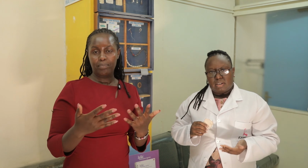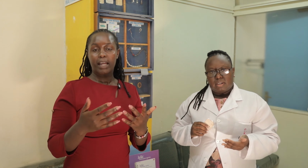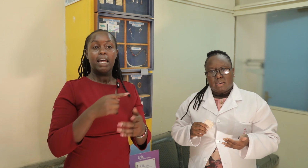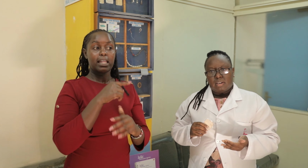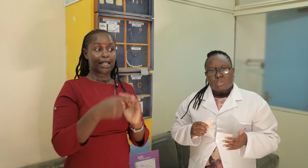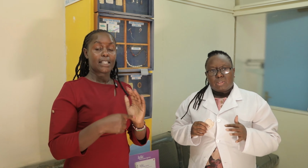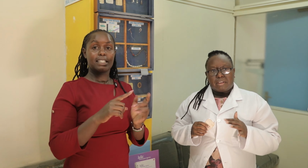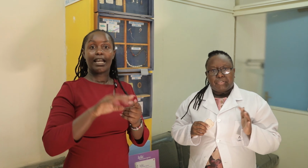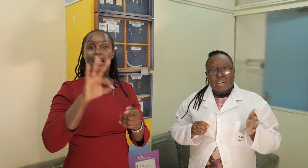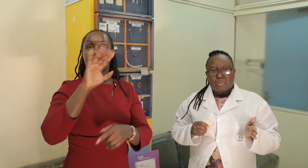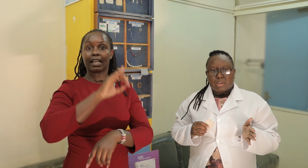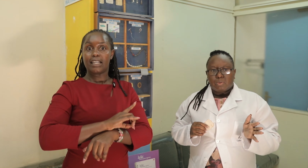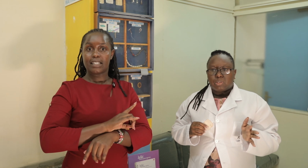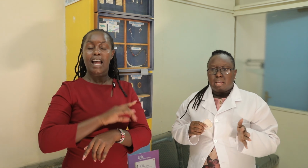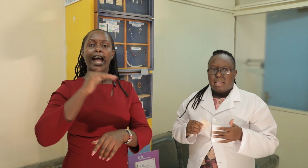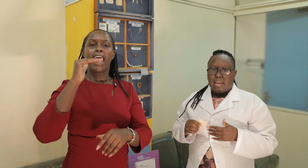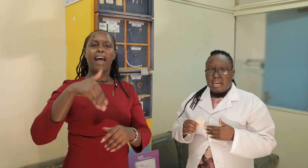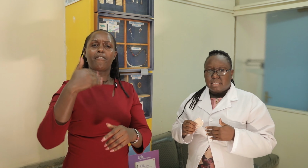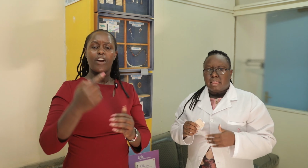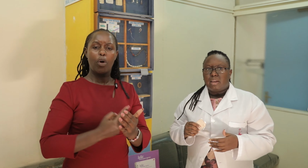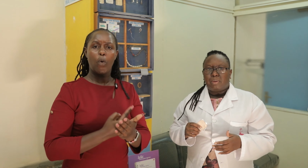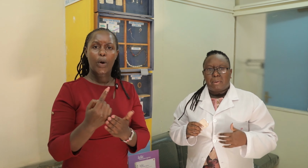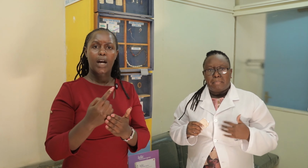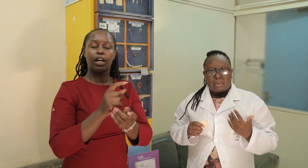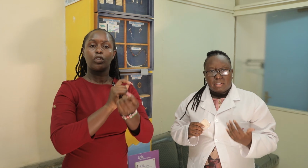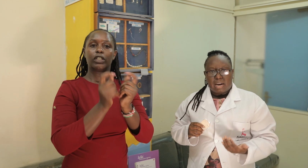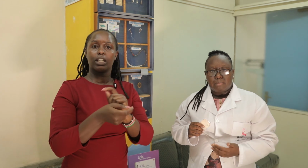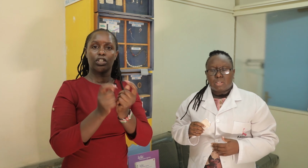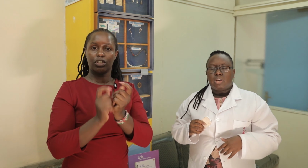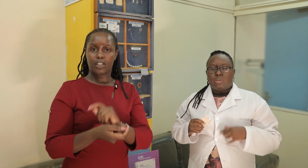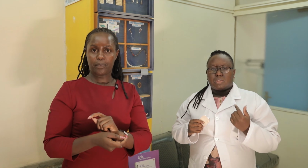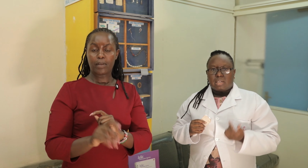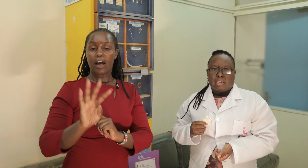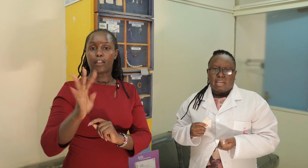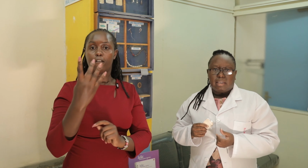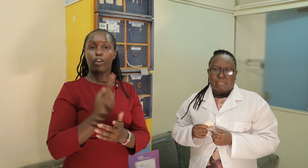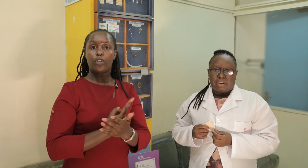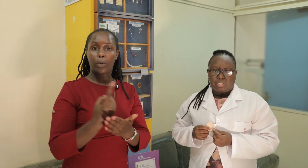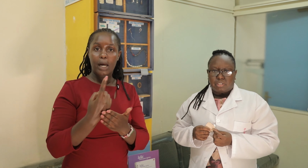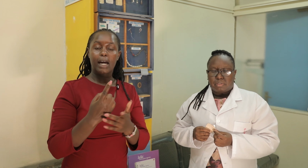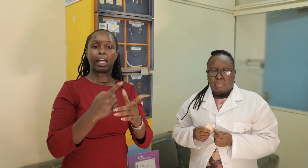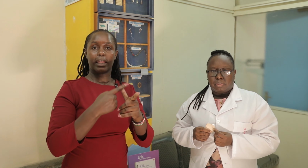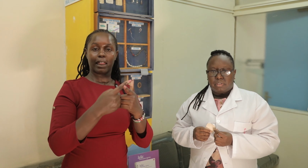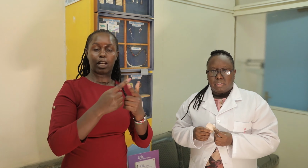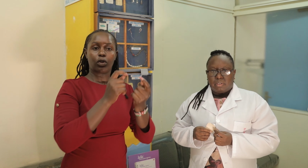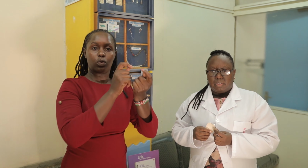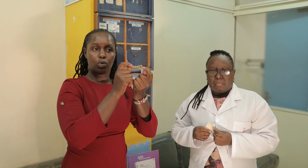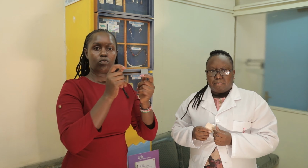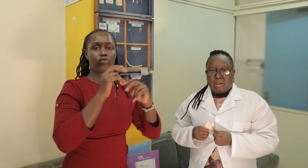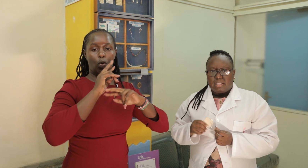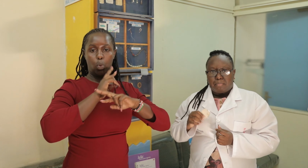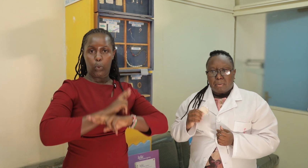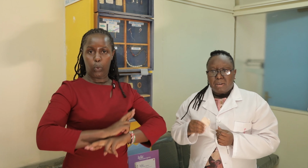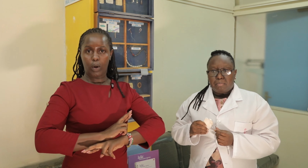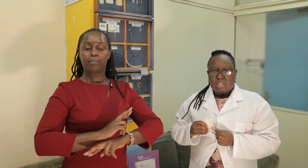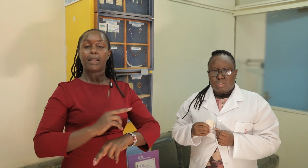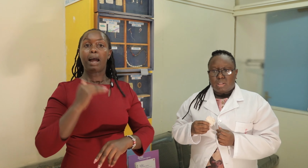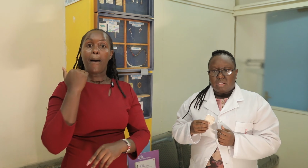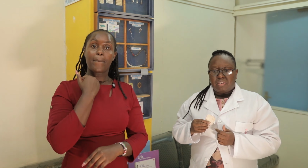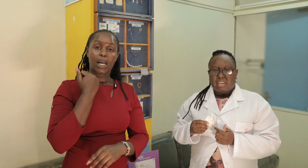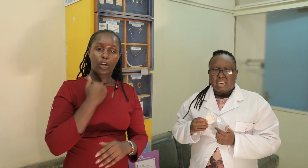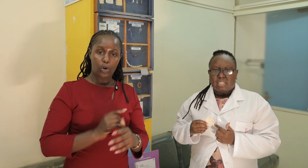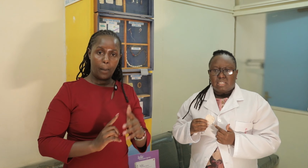week. So the 4th week you usually relax, and then when your period comes, you start again afresh. But the problem